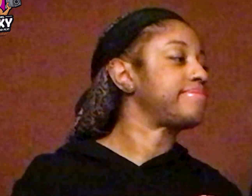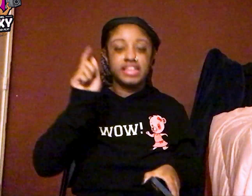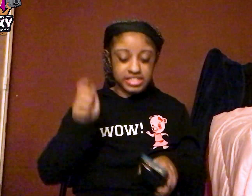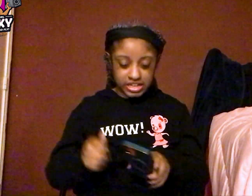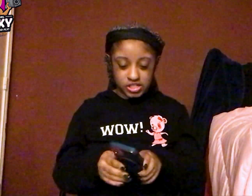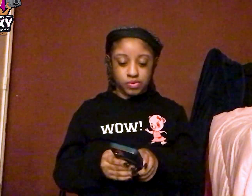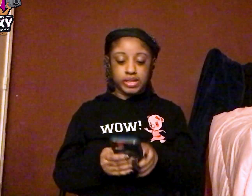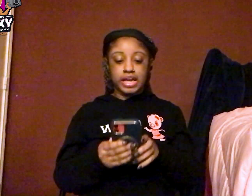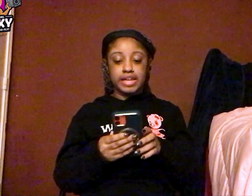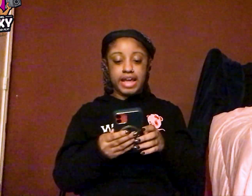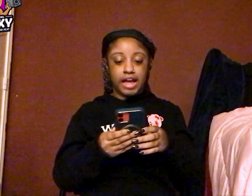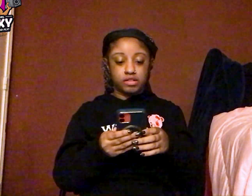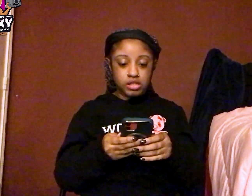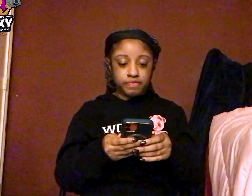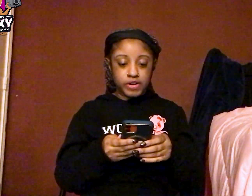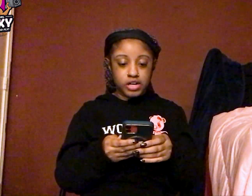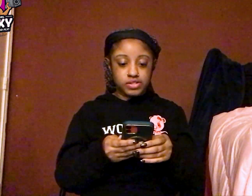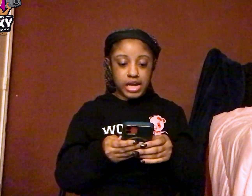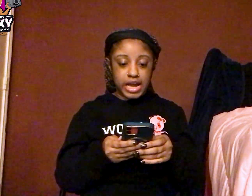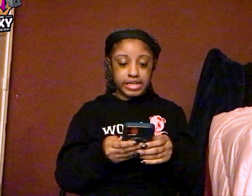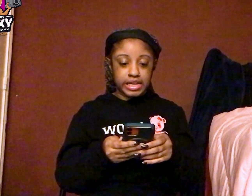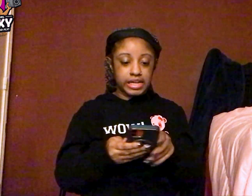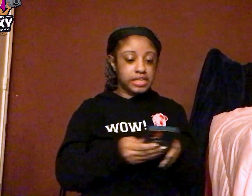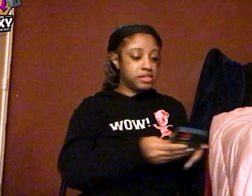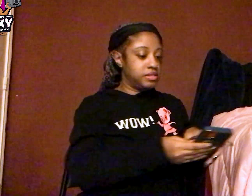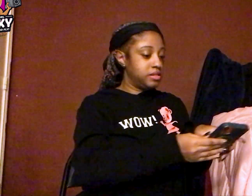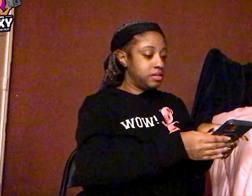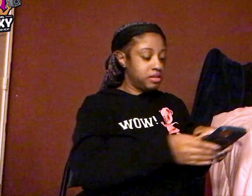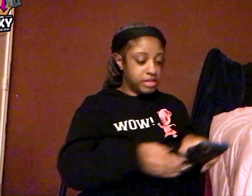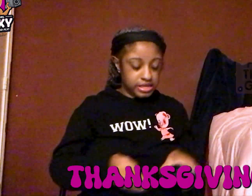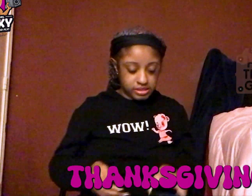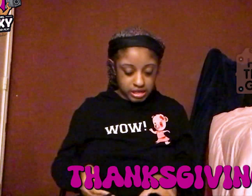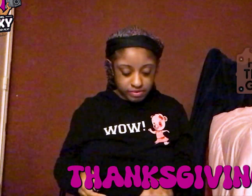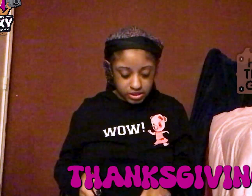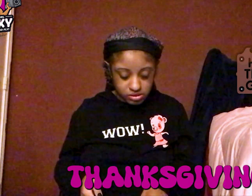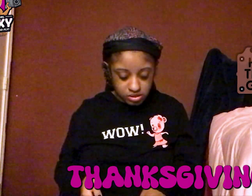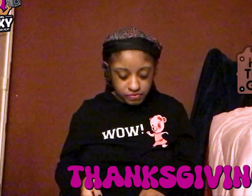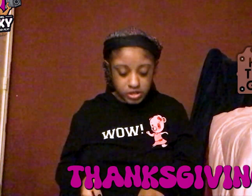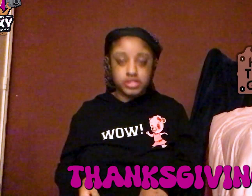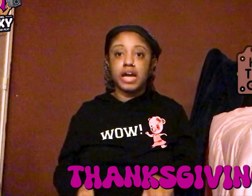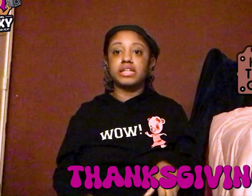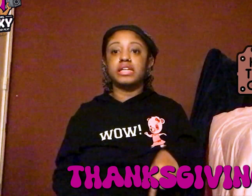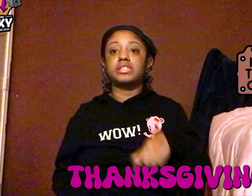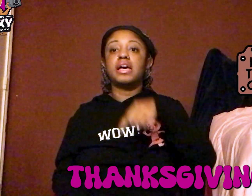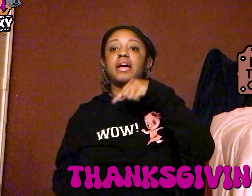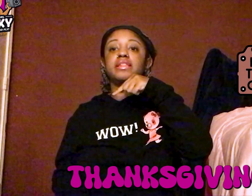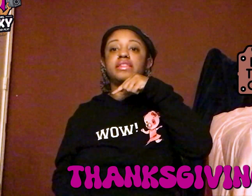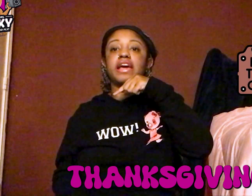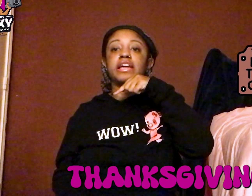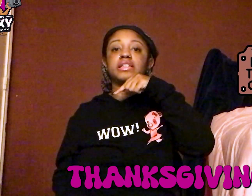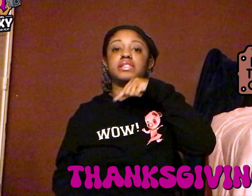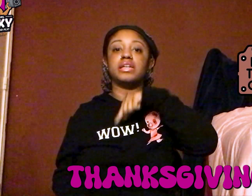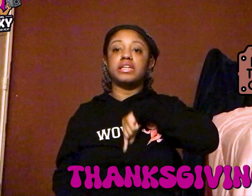Let's get to it. Now, the first sign is Thanksgiving. So the first sign is